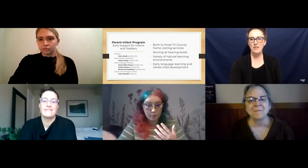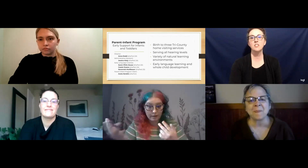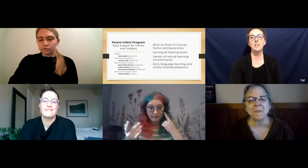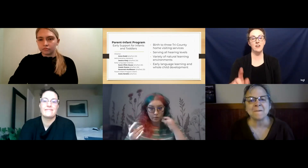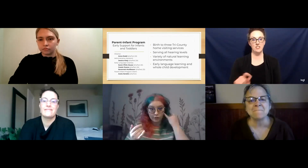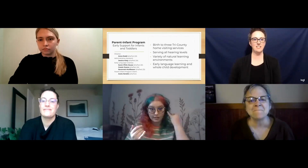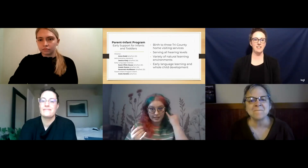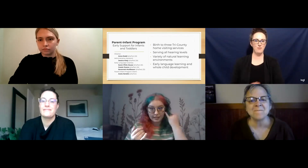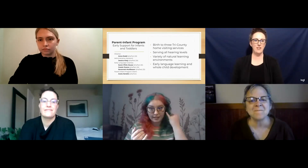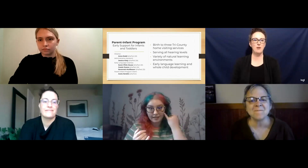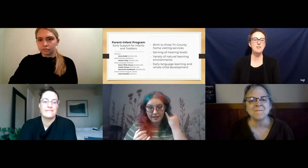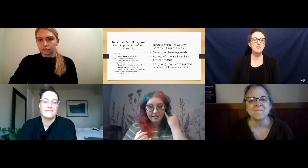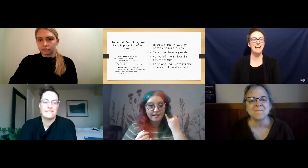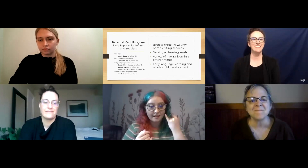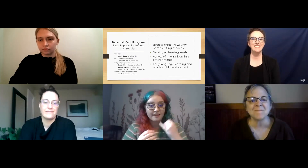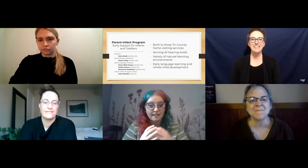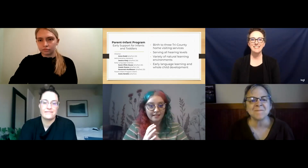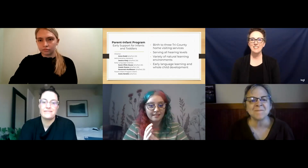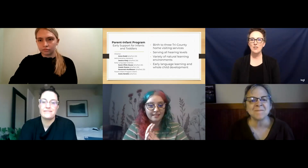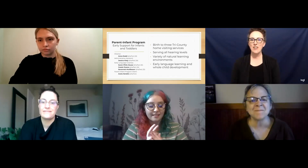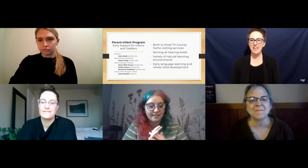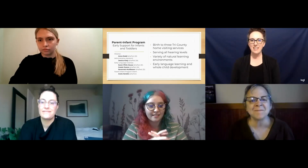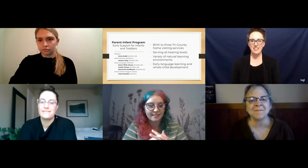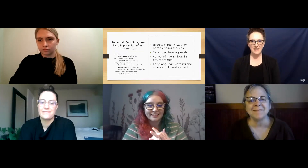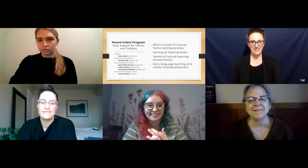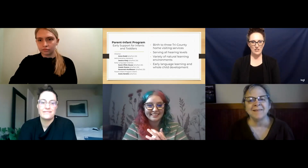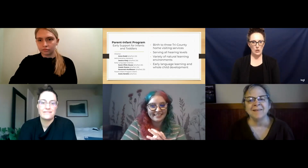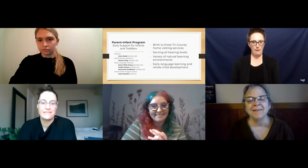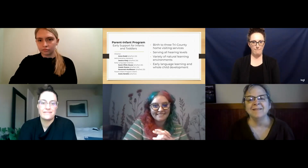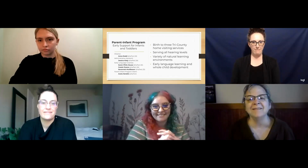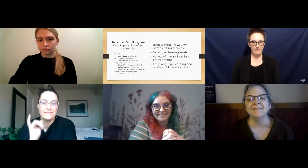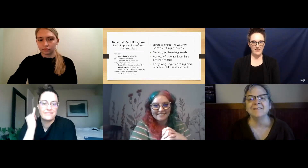I mean, Karen, Jessica, can we get her up on the screen? Yeah. Okay.